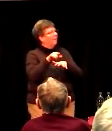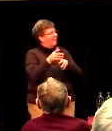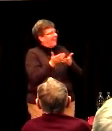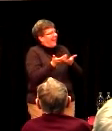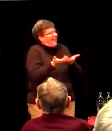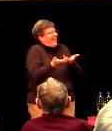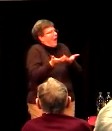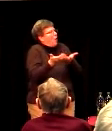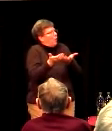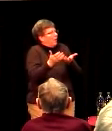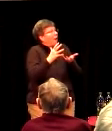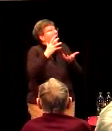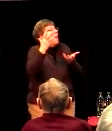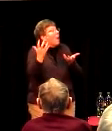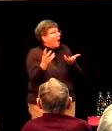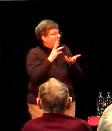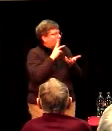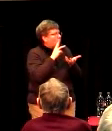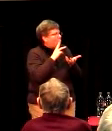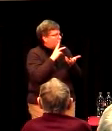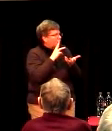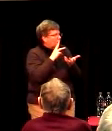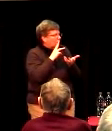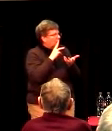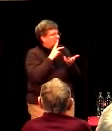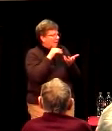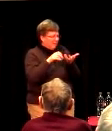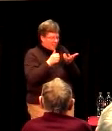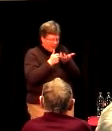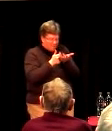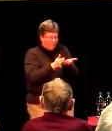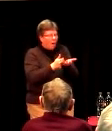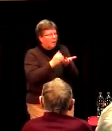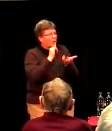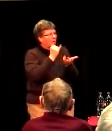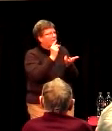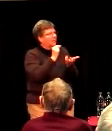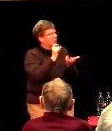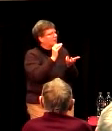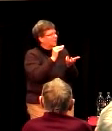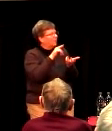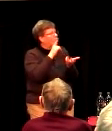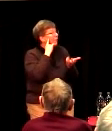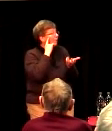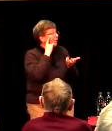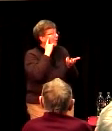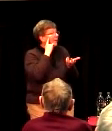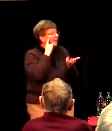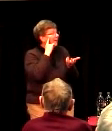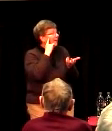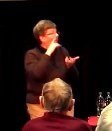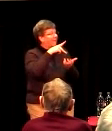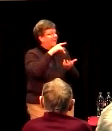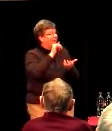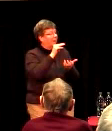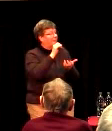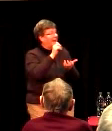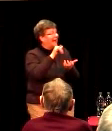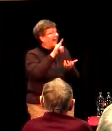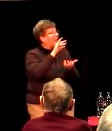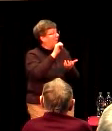them. And they are right along the jet stream. If you've heard of a Pineapple Express bringing a nice warm snowfall from